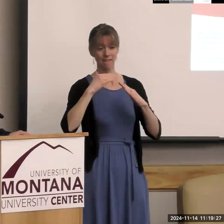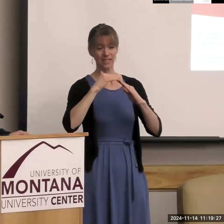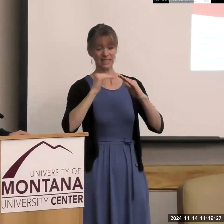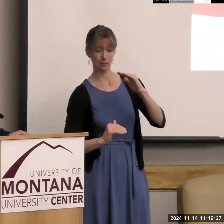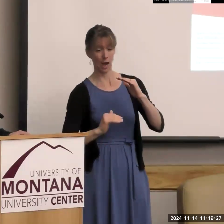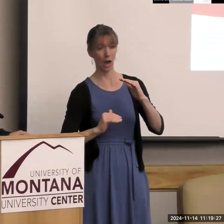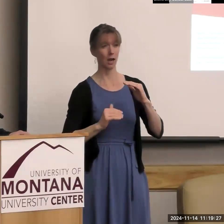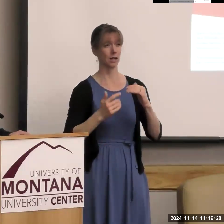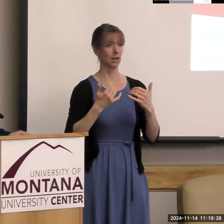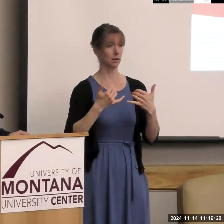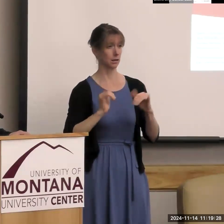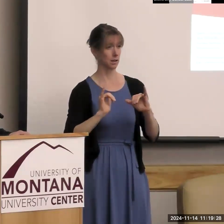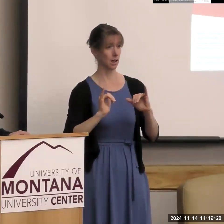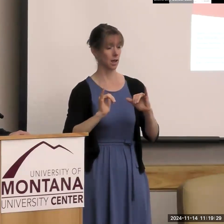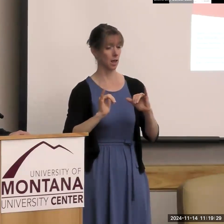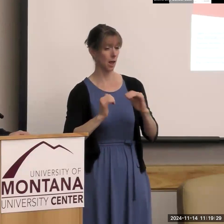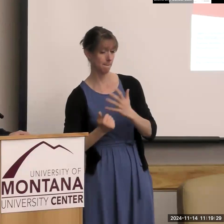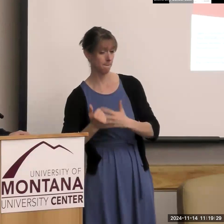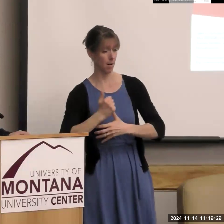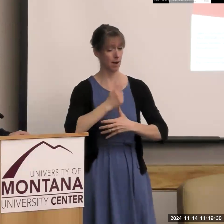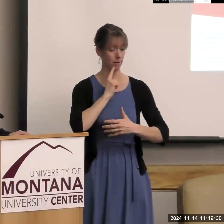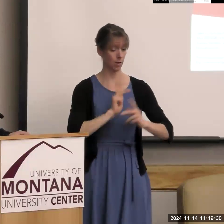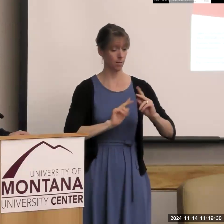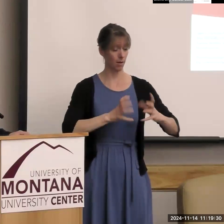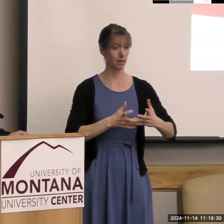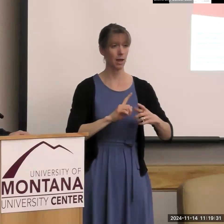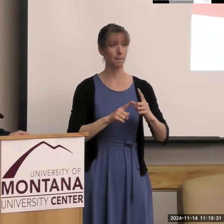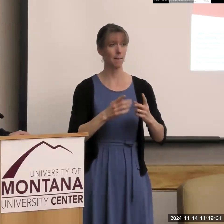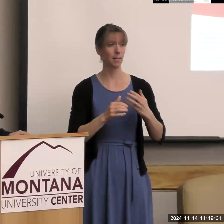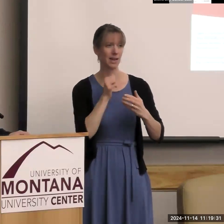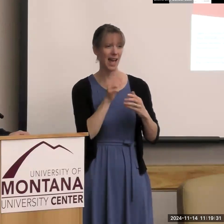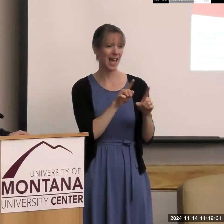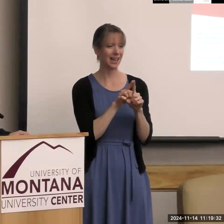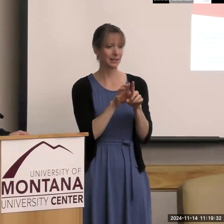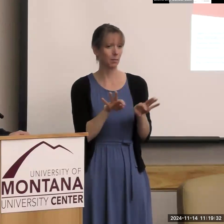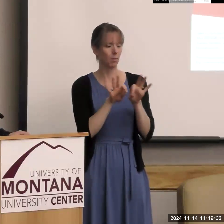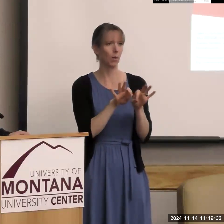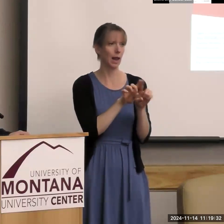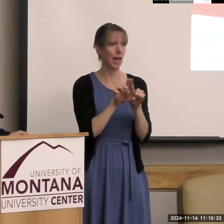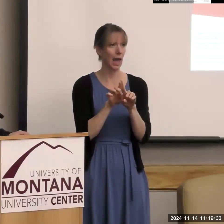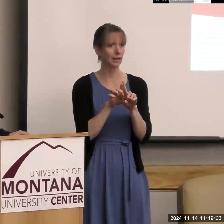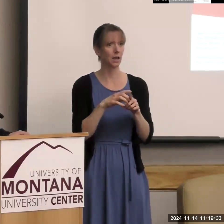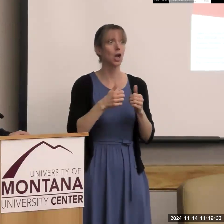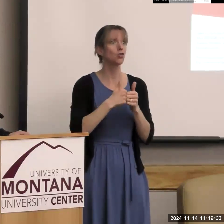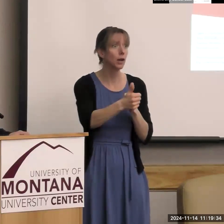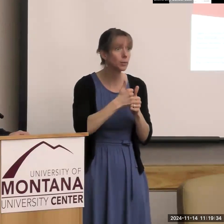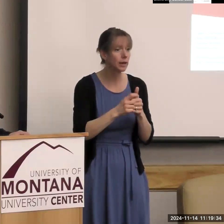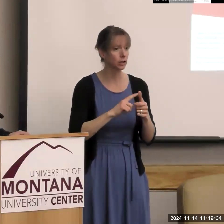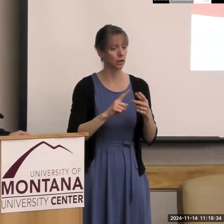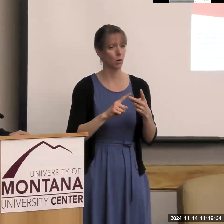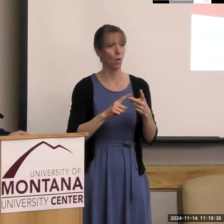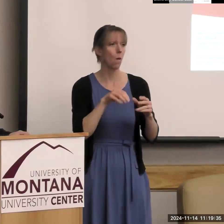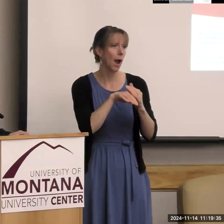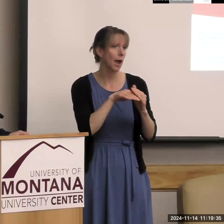and they still are priorities to the population, but maybe not as important as transportation or access